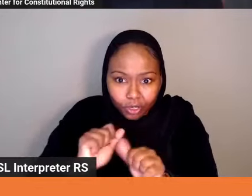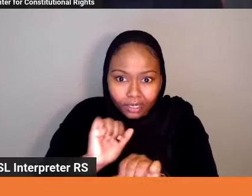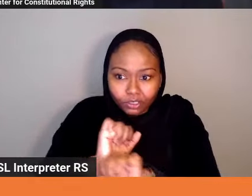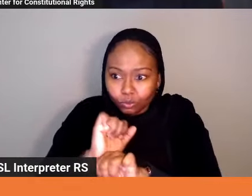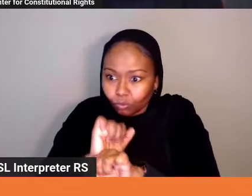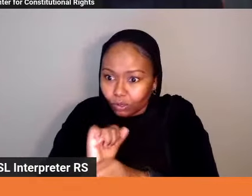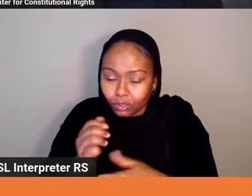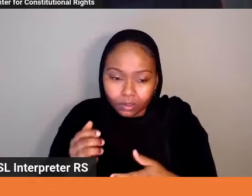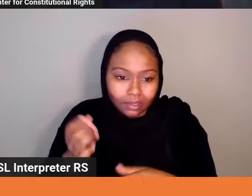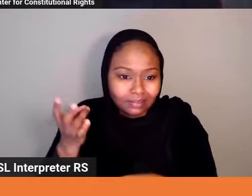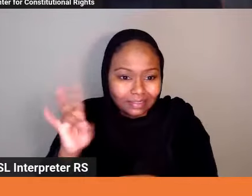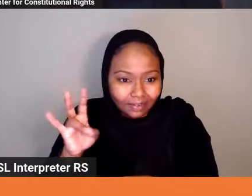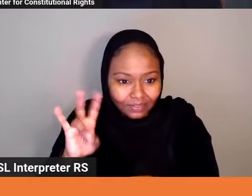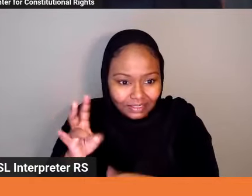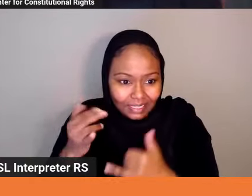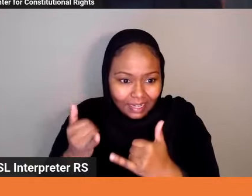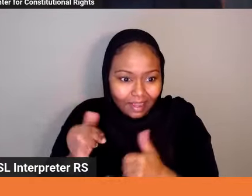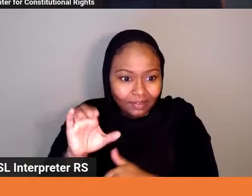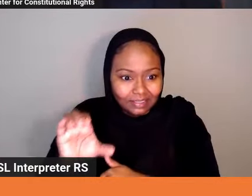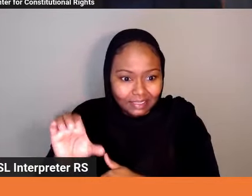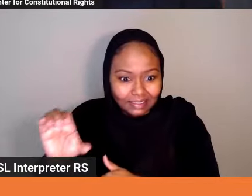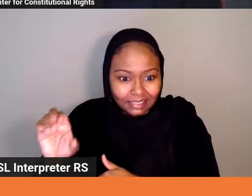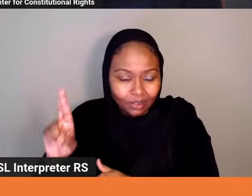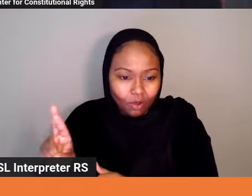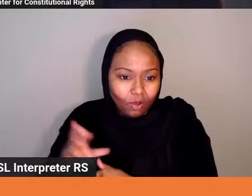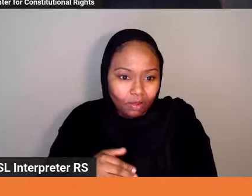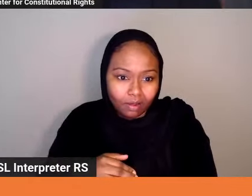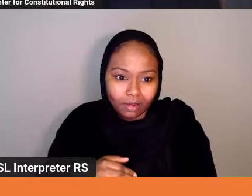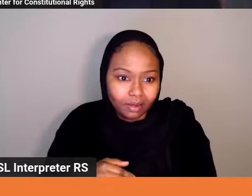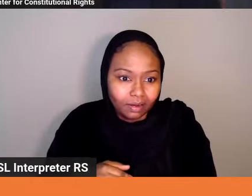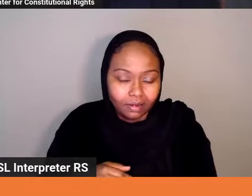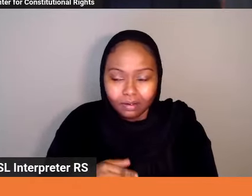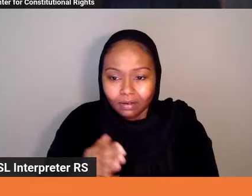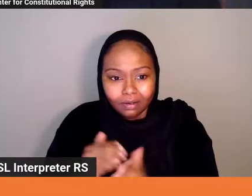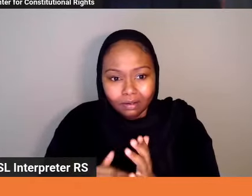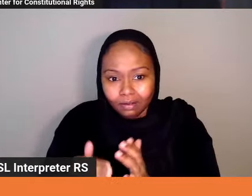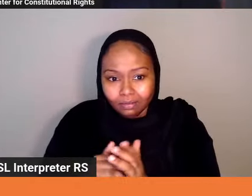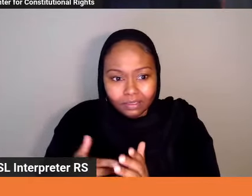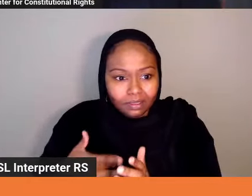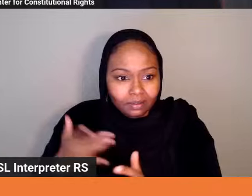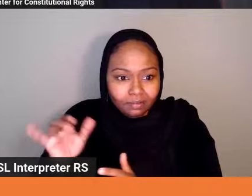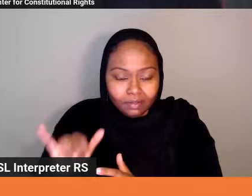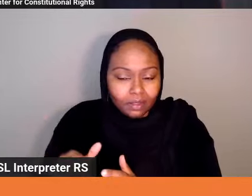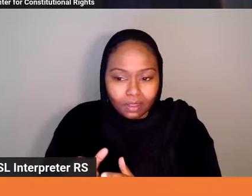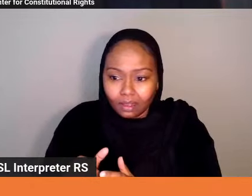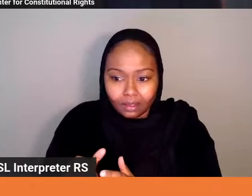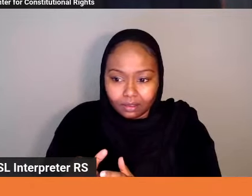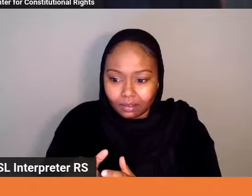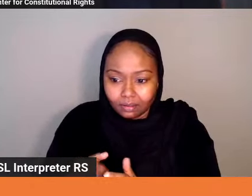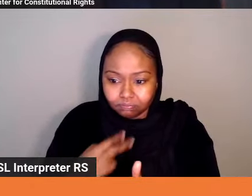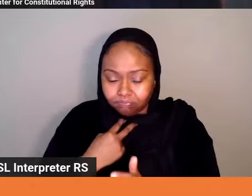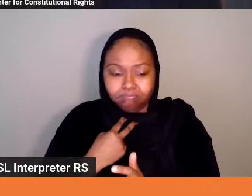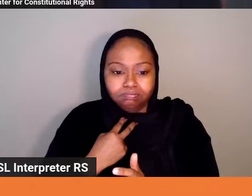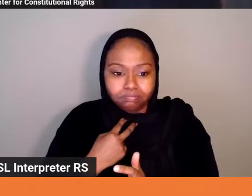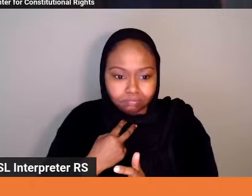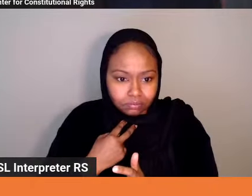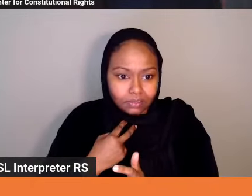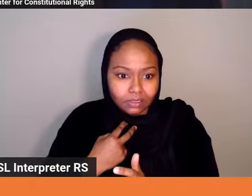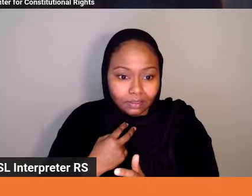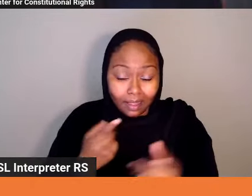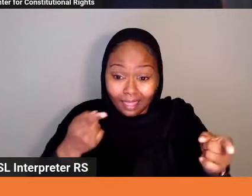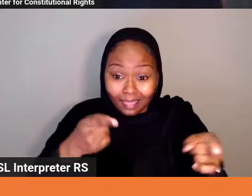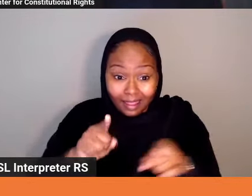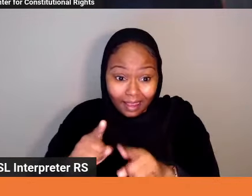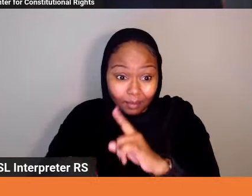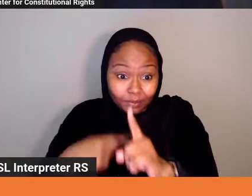and 17 years now at CCR, often just feeling like we're hitting a wall. And that happens when we try